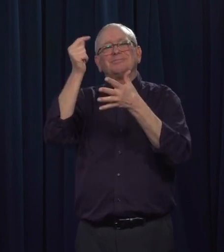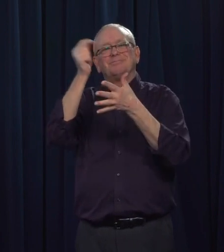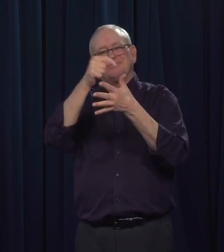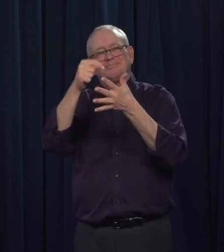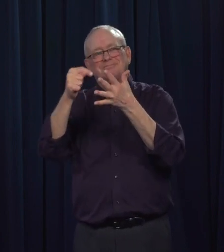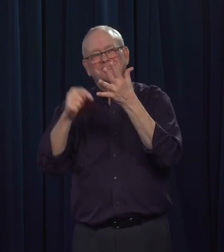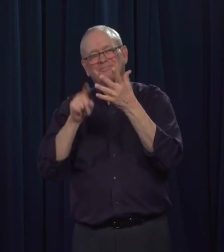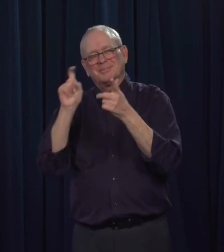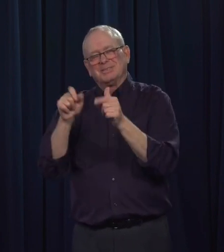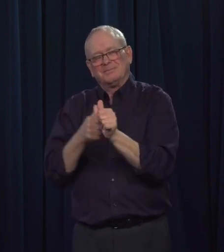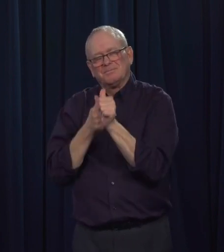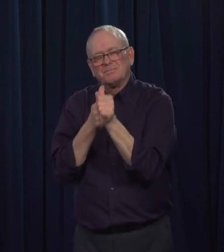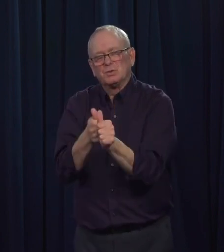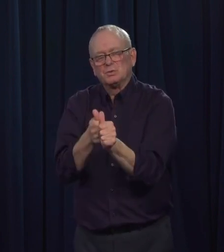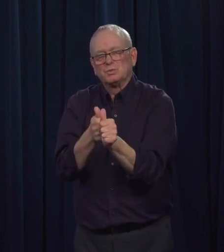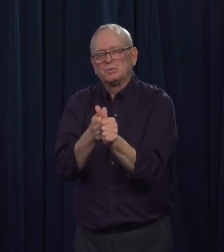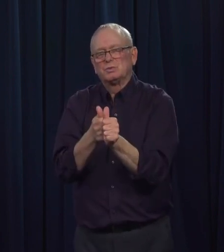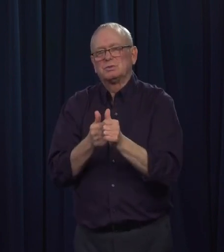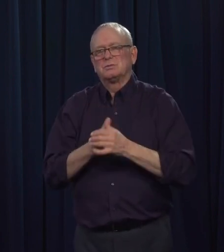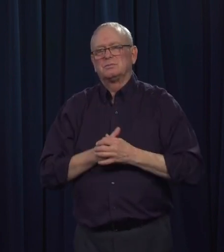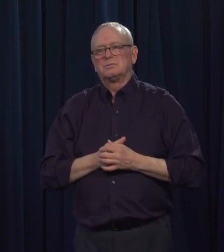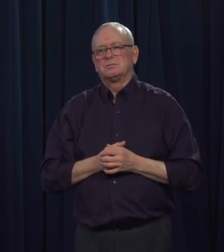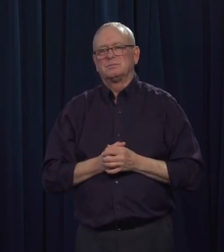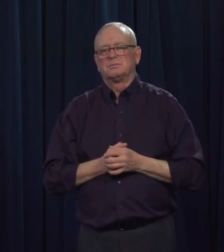the deciding factor in any approval.